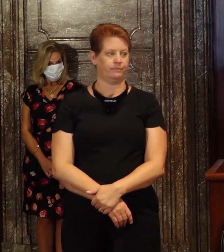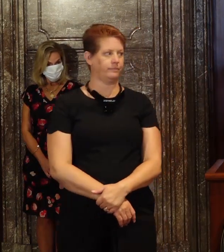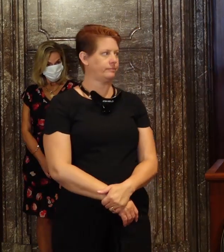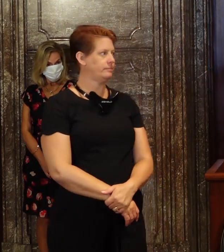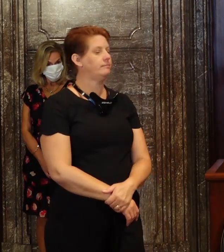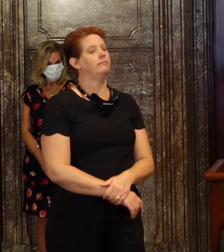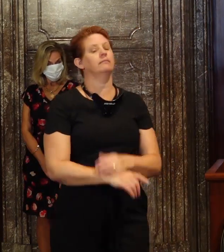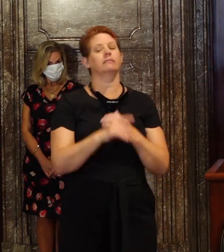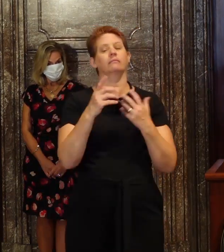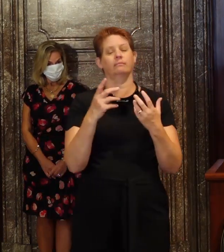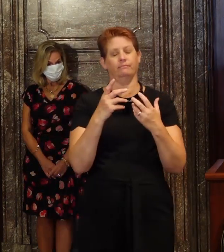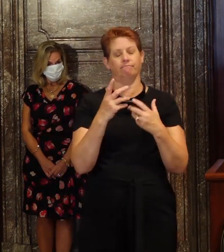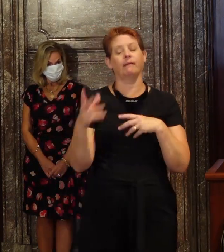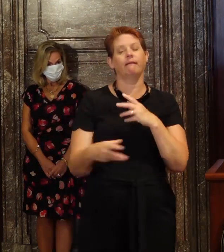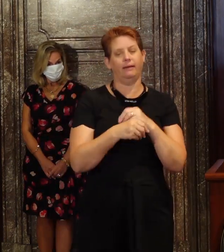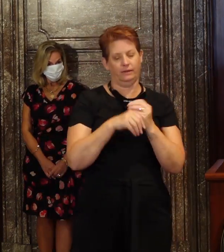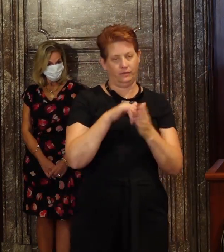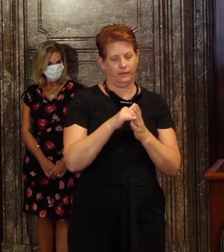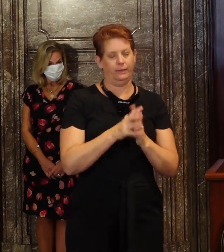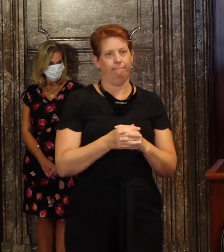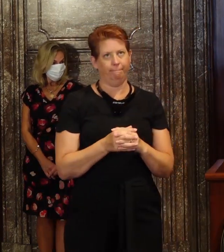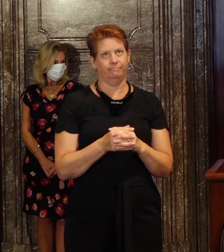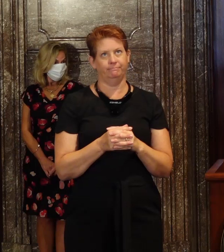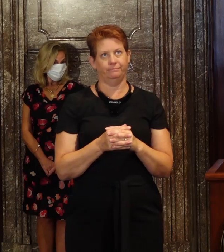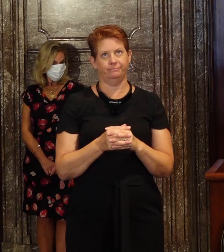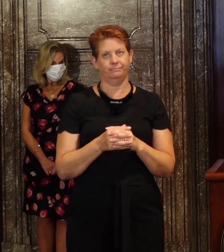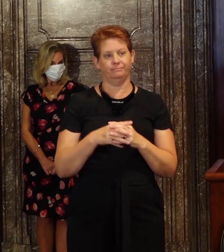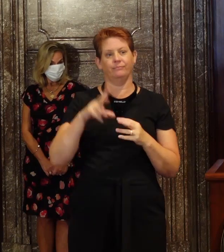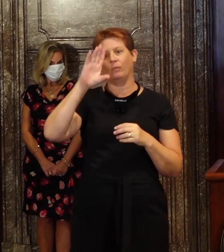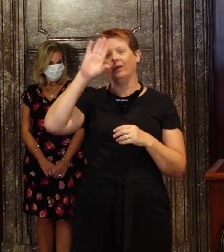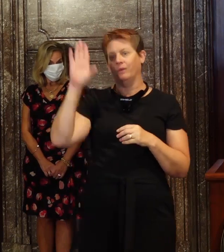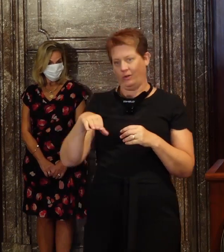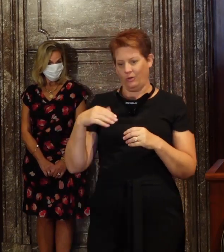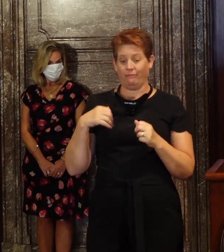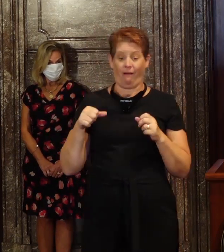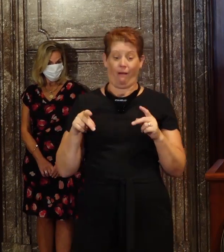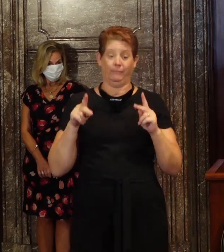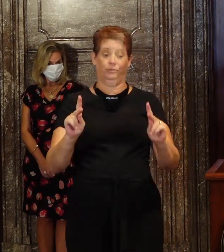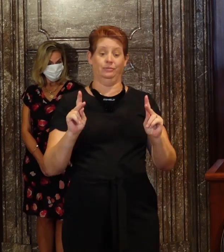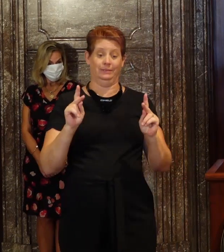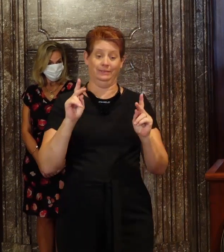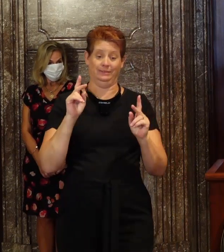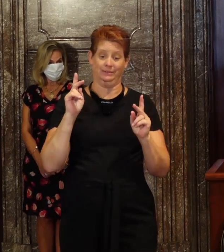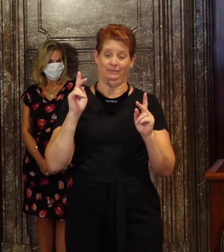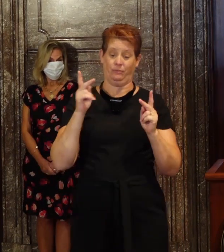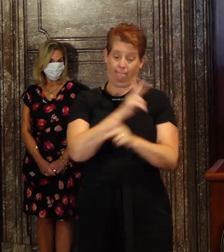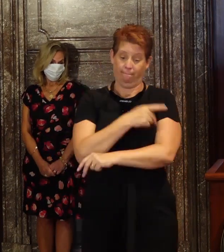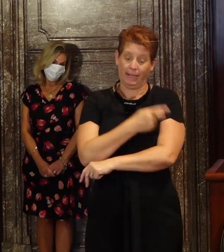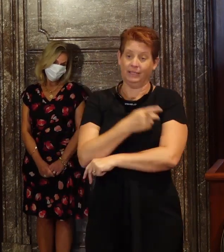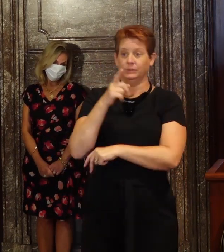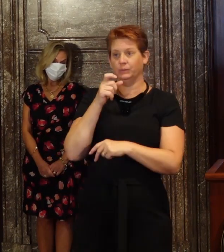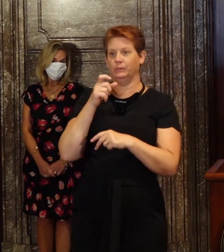that? In addition to that, we know that there are opportunities to transport patients who are not mobile, right? Wheelchairs,